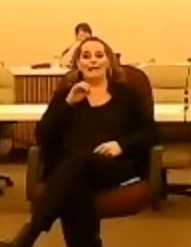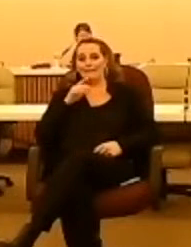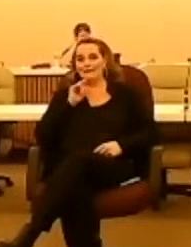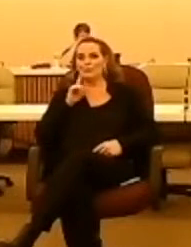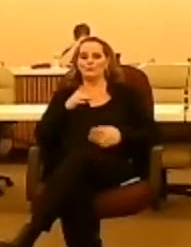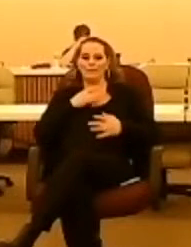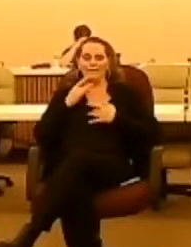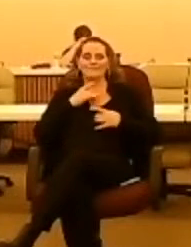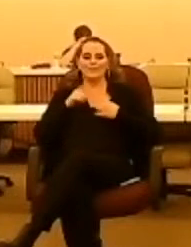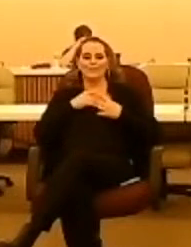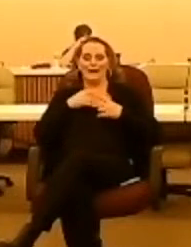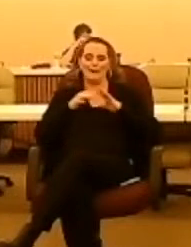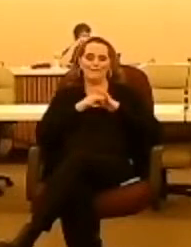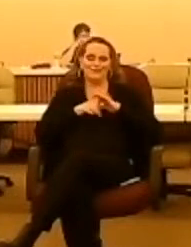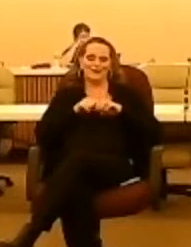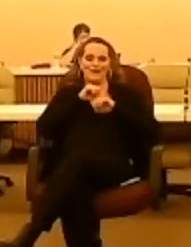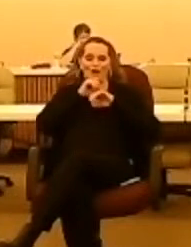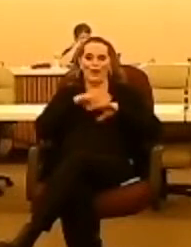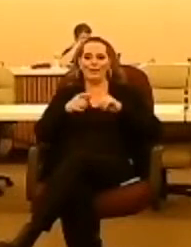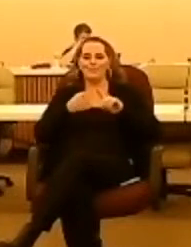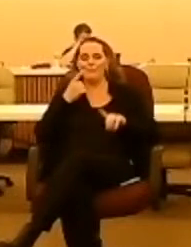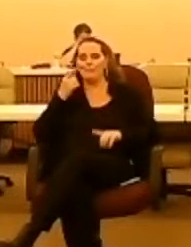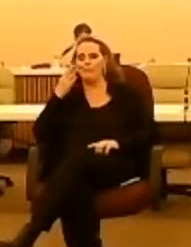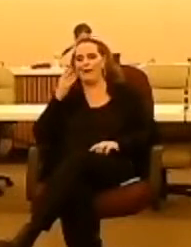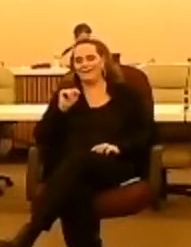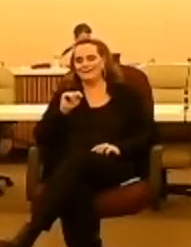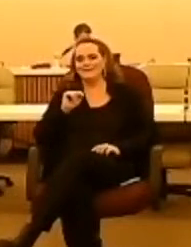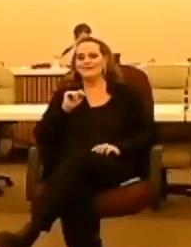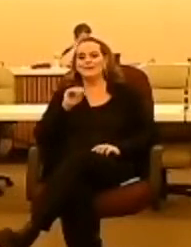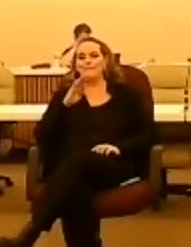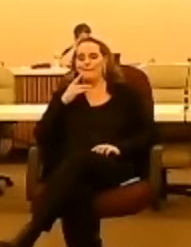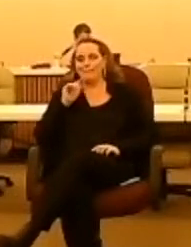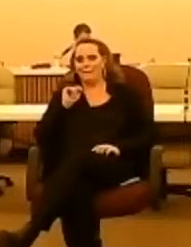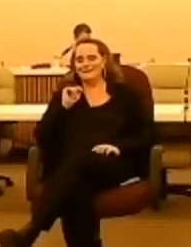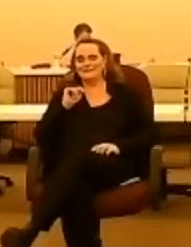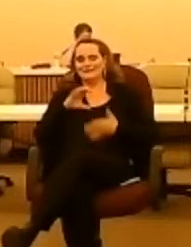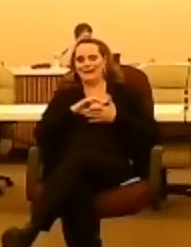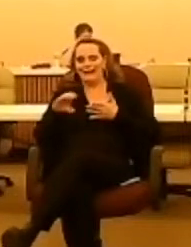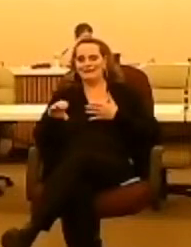excited when I mentioned Nothing But Bundt Cakes. I am a dessert person. So.